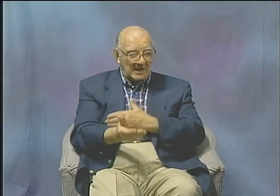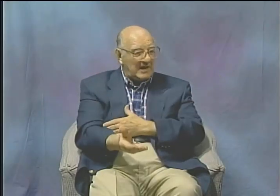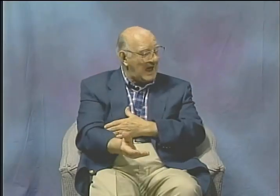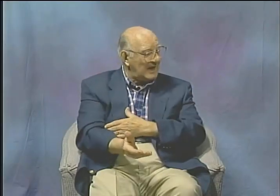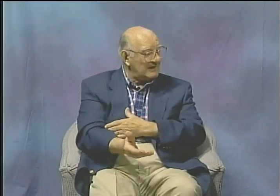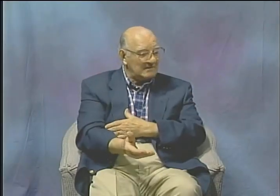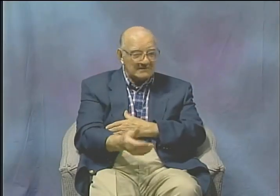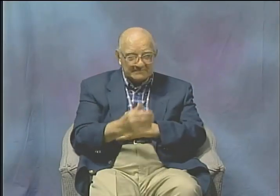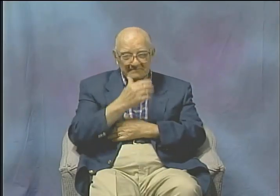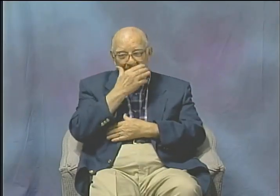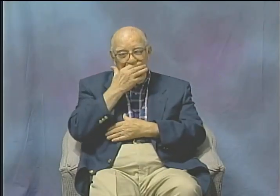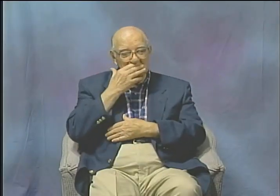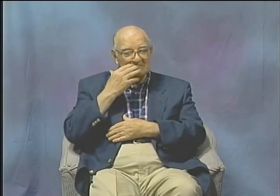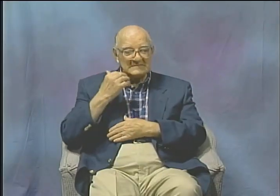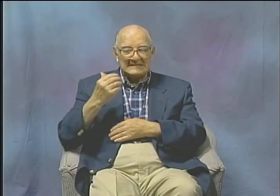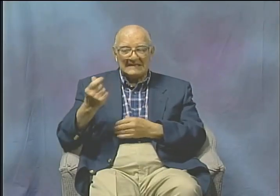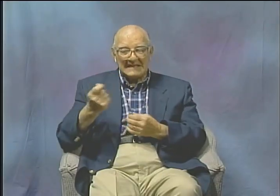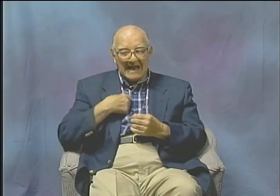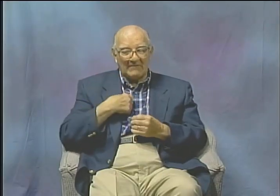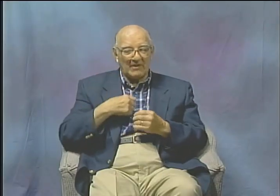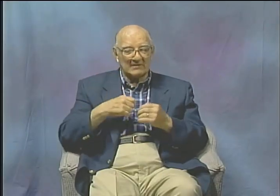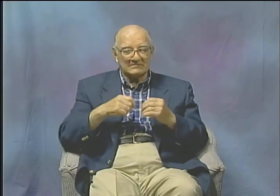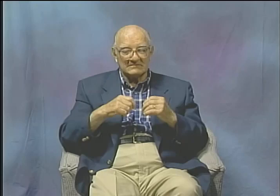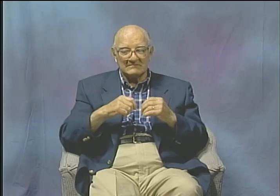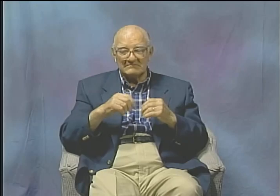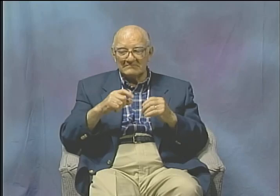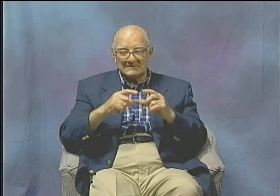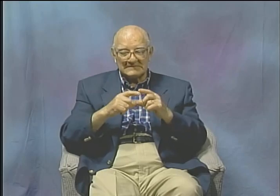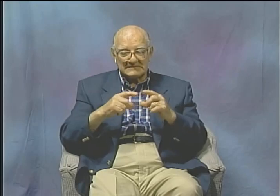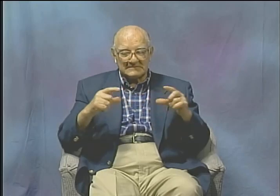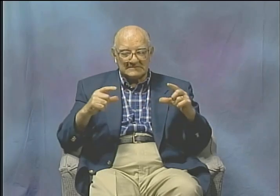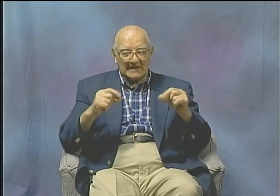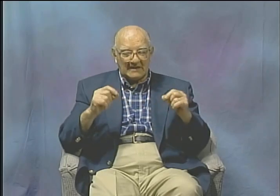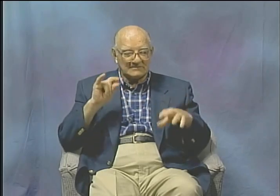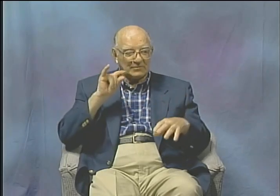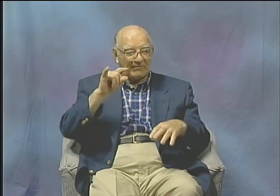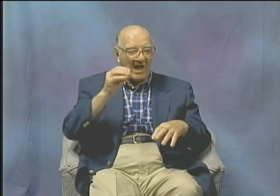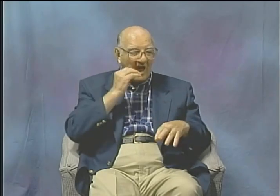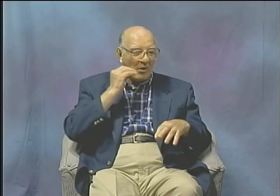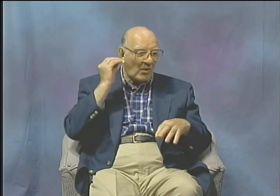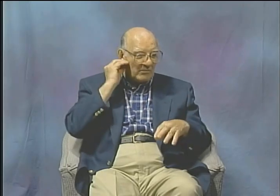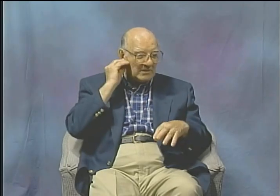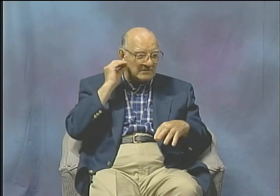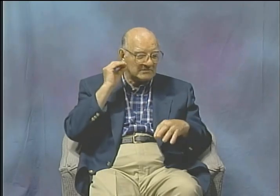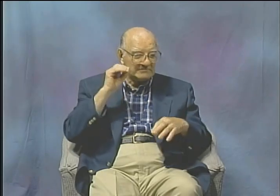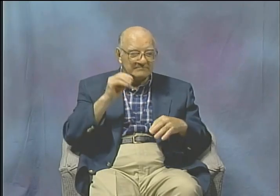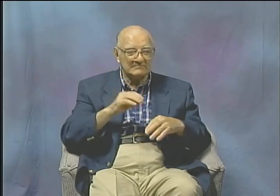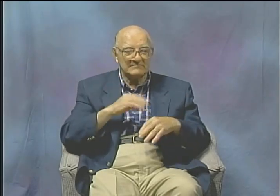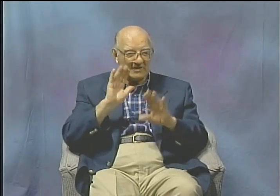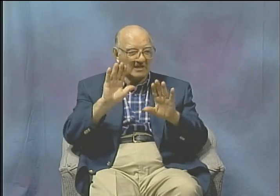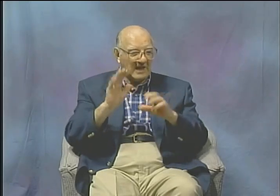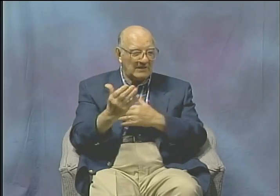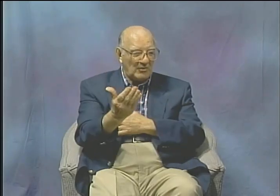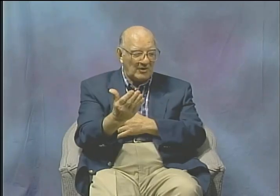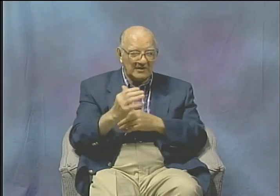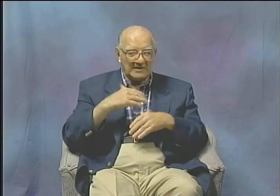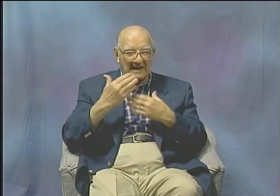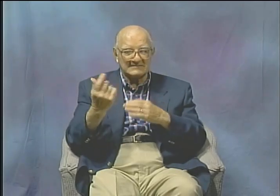midnight. He gave us tickets to fly home Sunday morning, the next